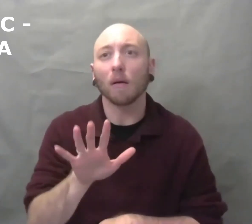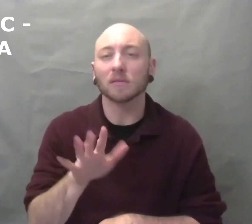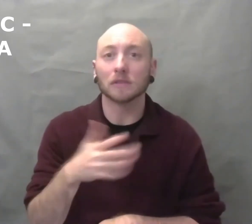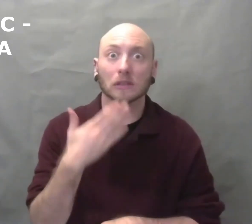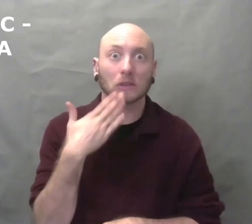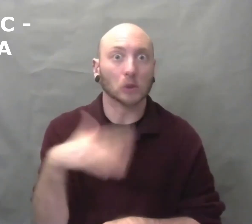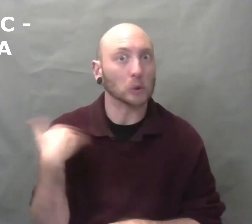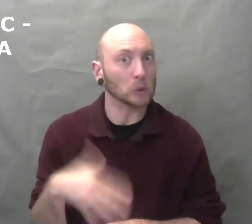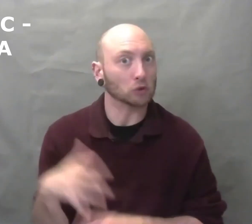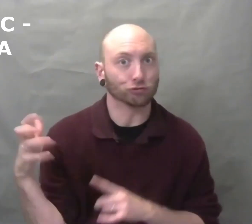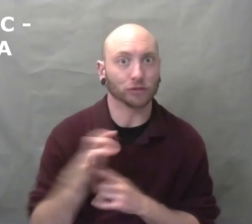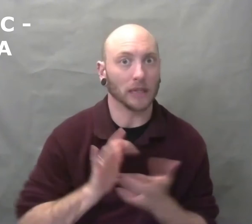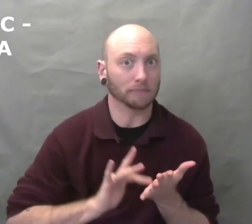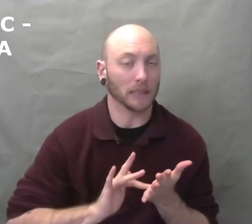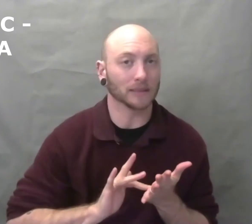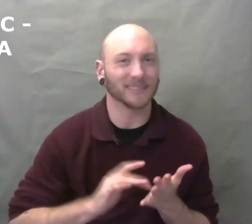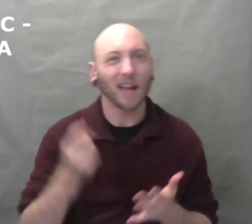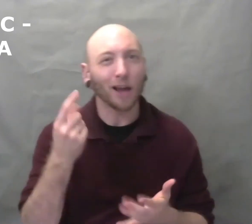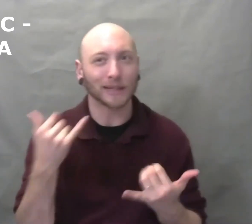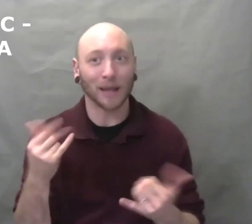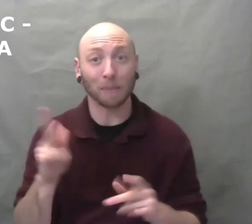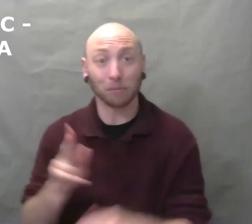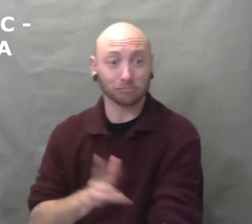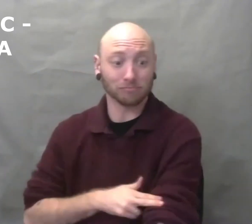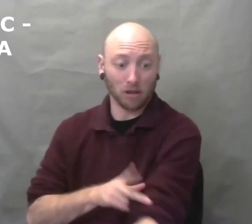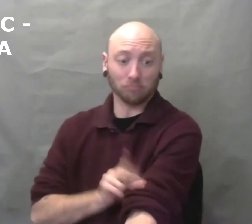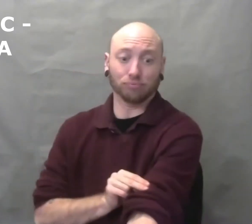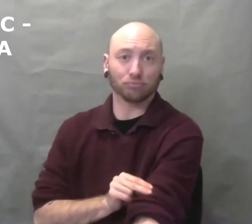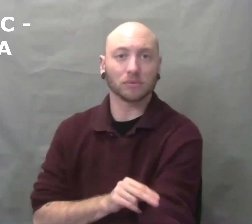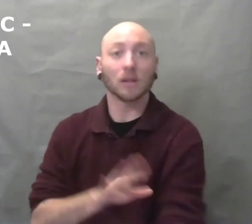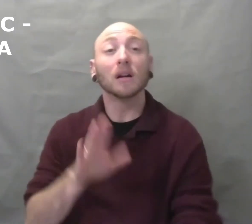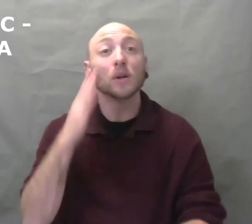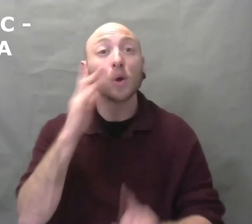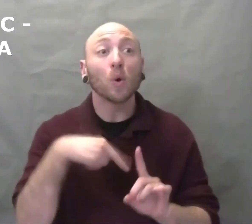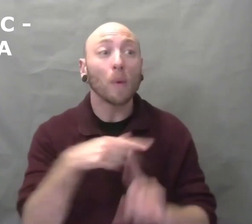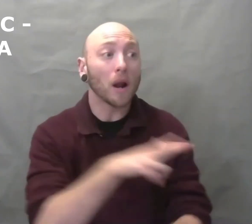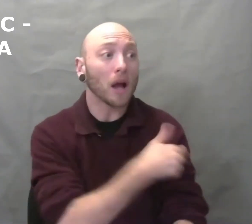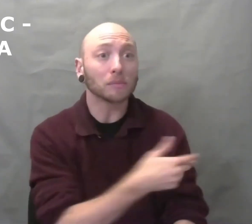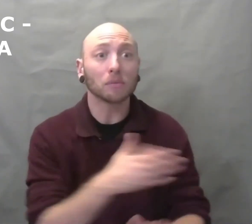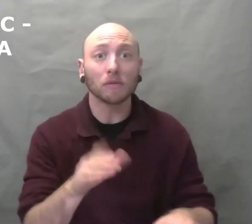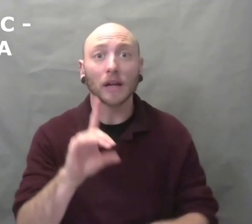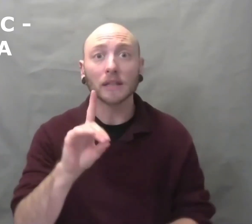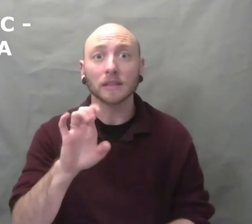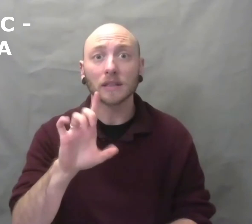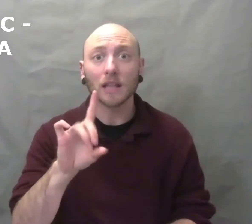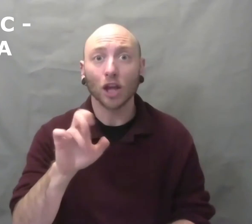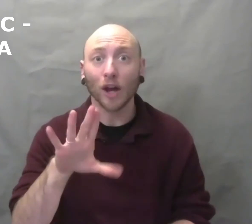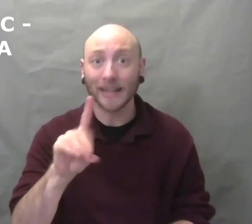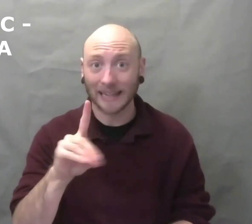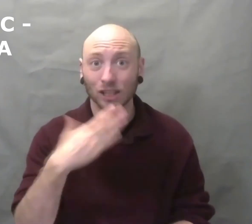I get why people shoot up when they came with a Dilaudid and they said, hey, how you doing? What's your pain level like? And I'd mumble something out and they would hit